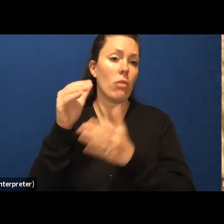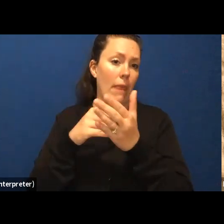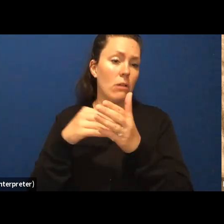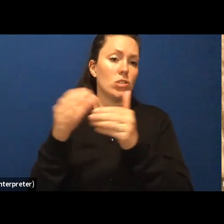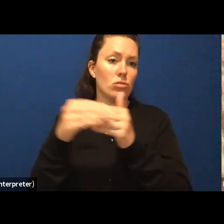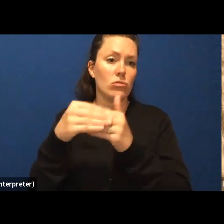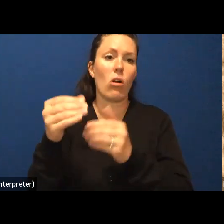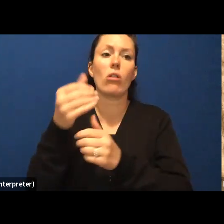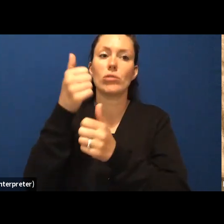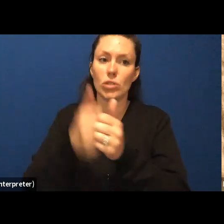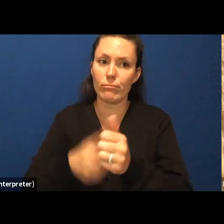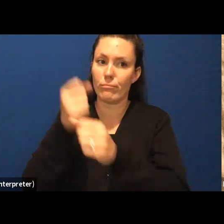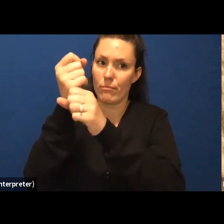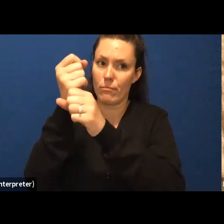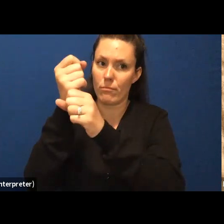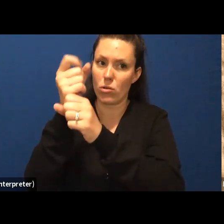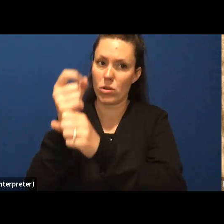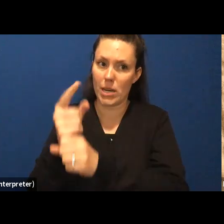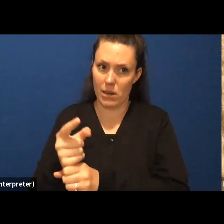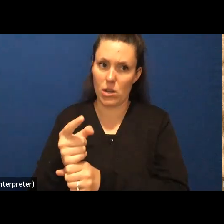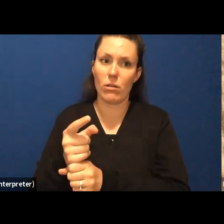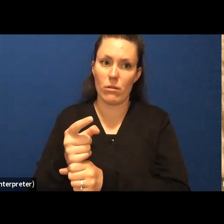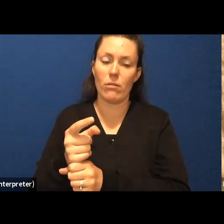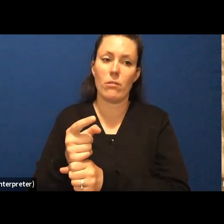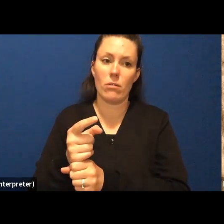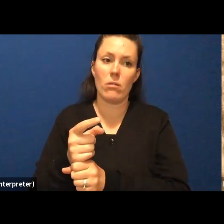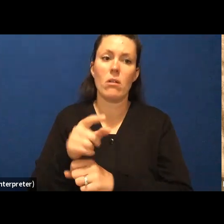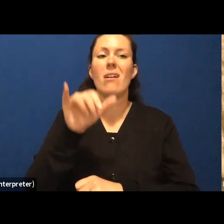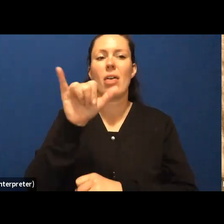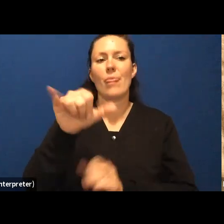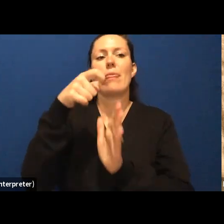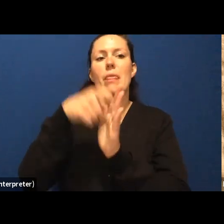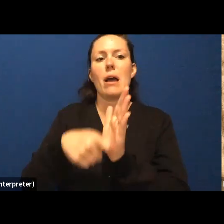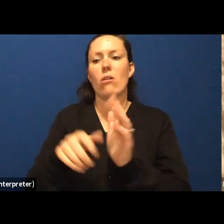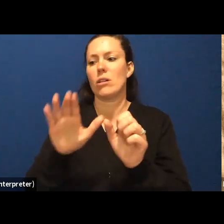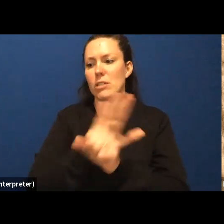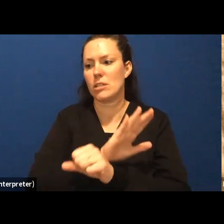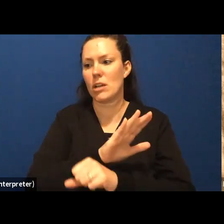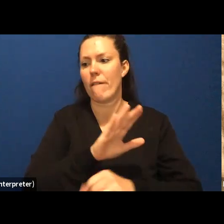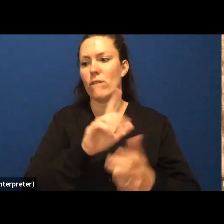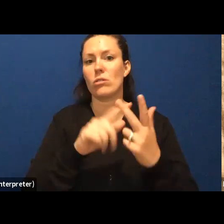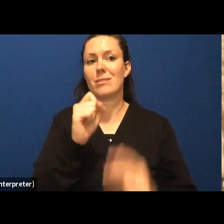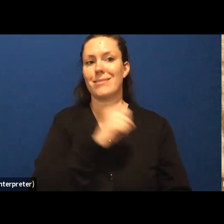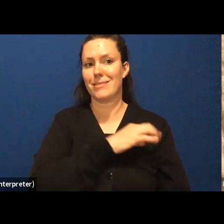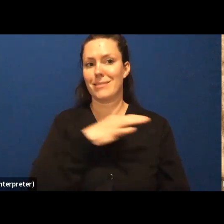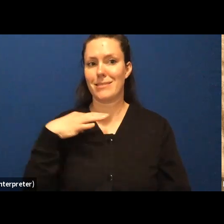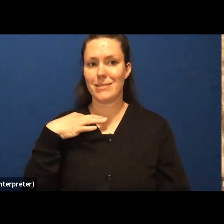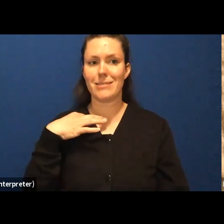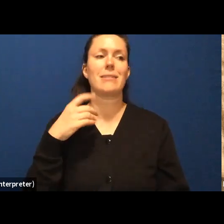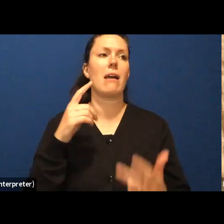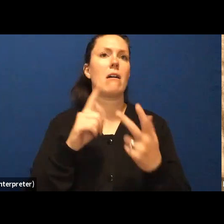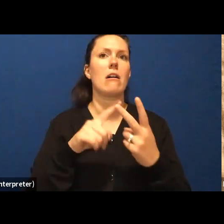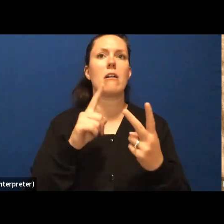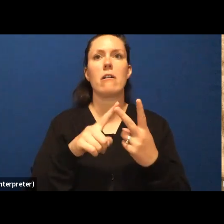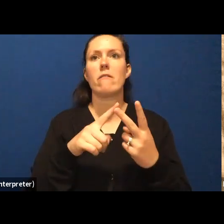per year. And that a lot, that covers the staff. It covers